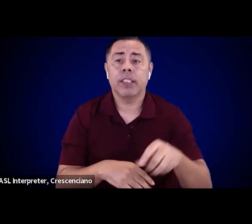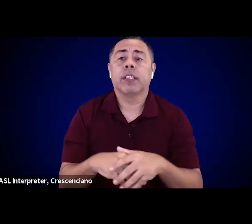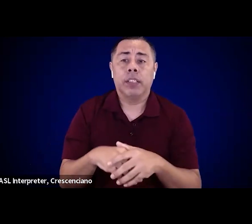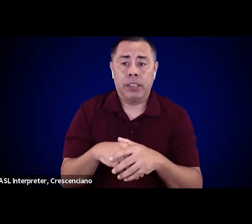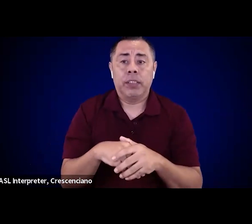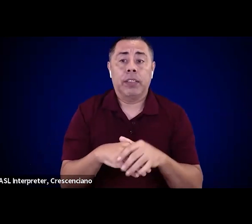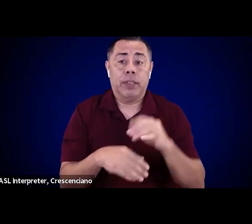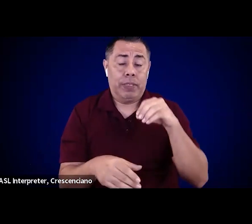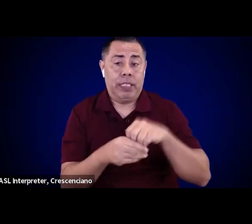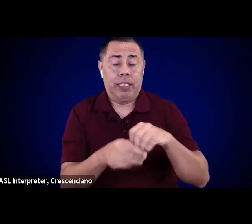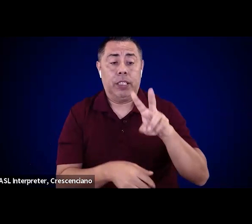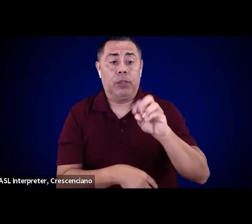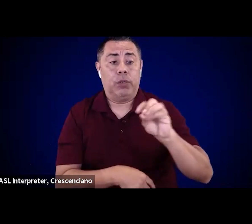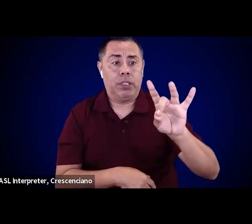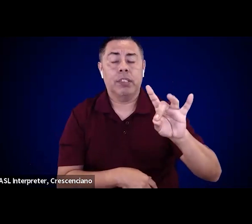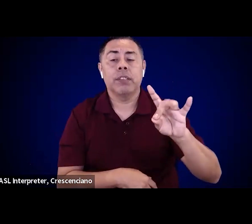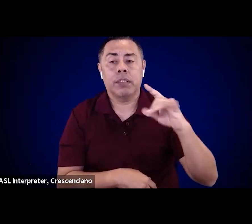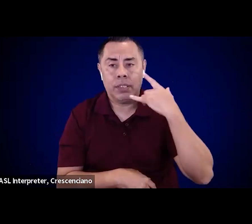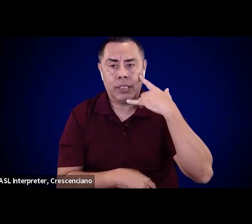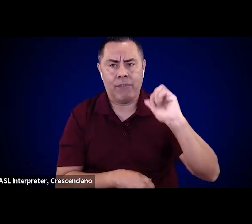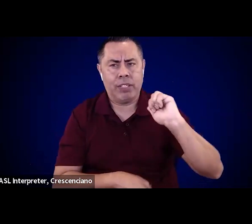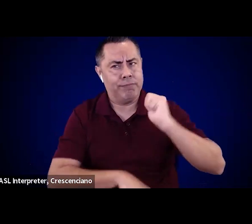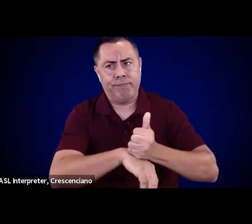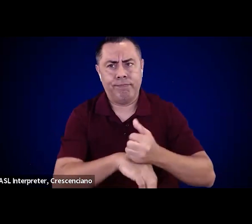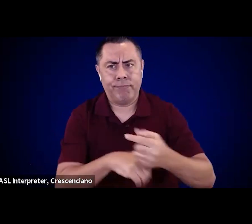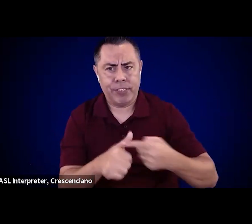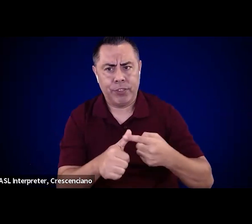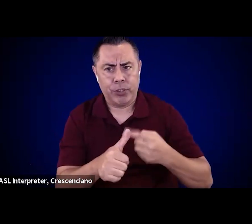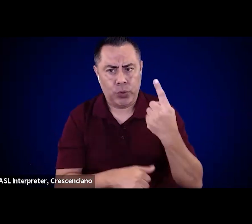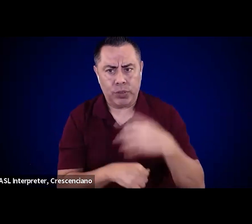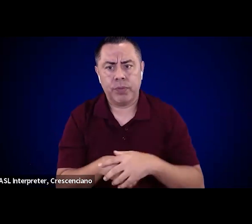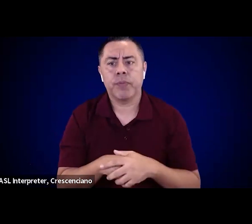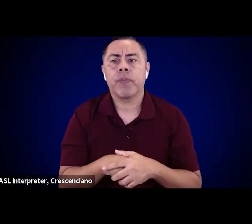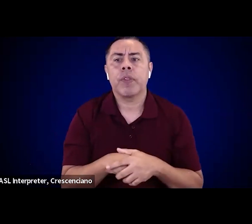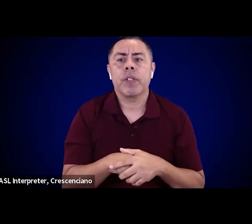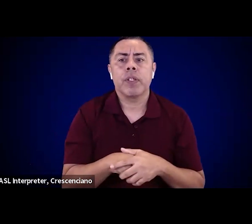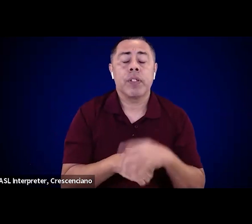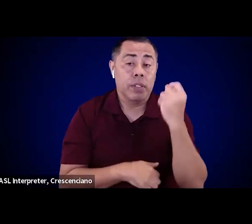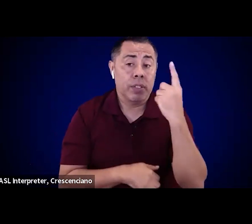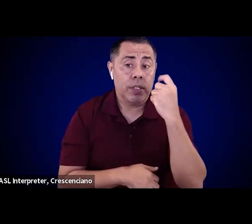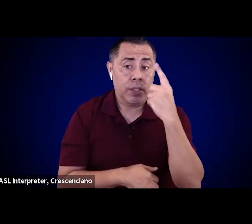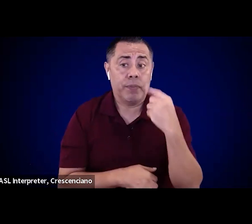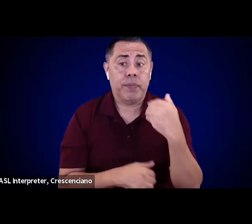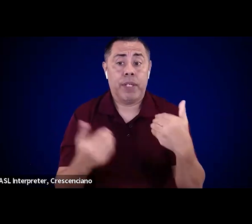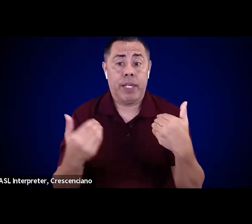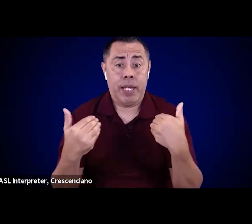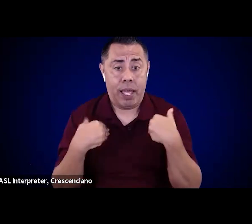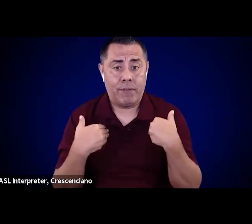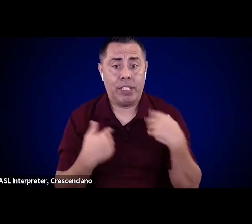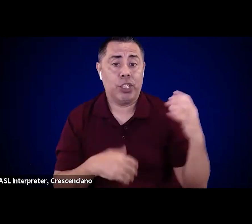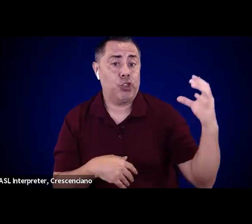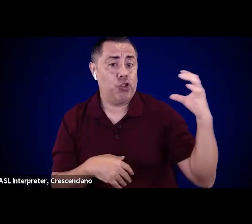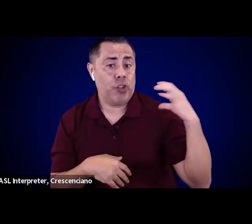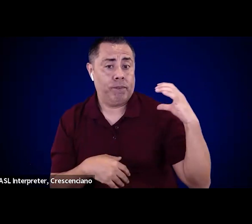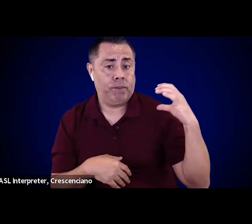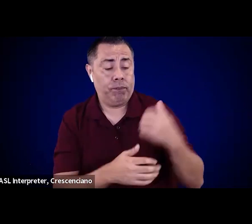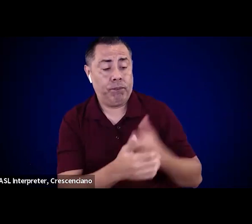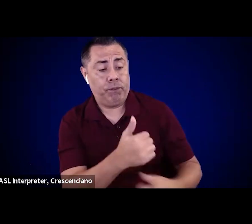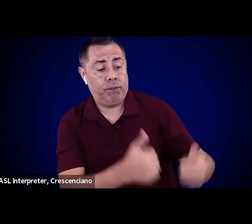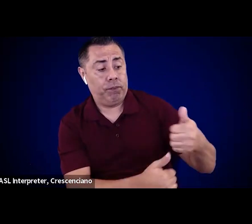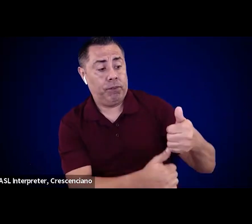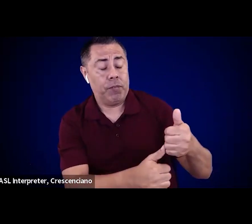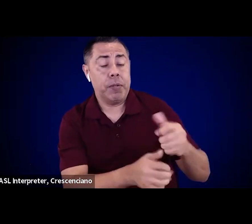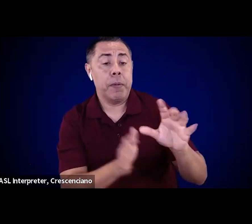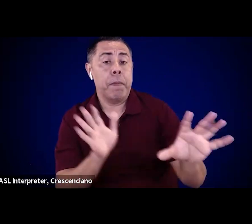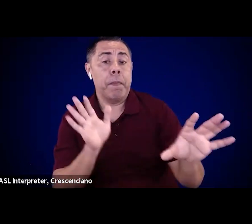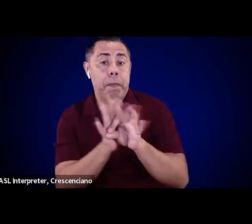2008. And having a governor-appointed chief leader that oversees this organization ensures that